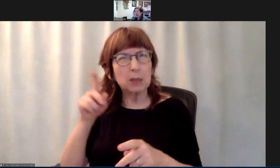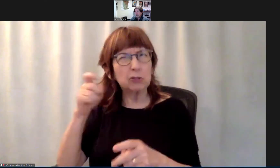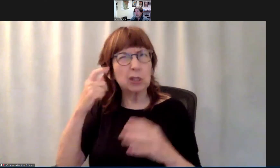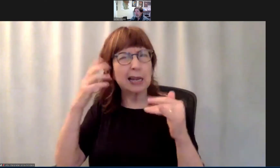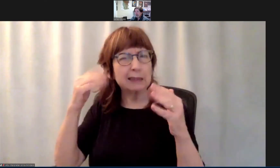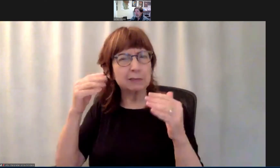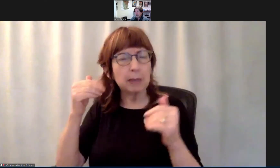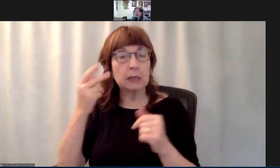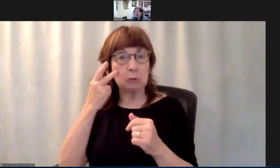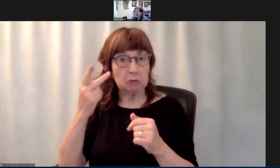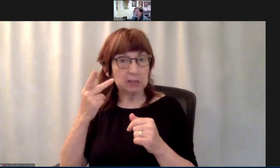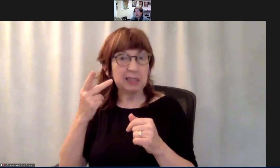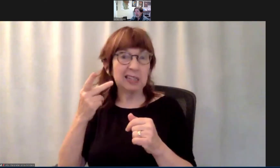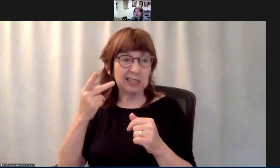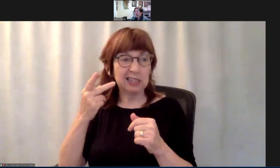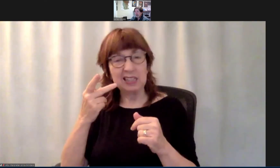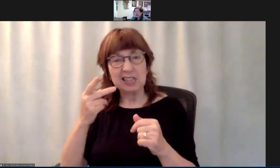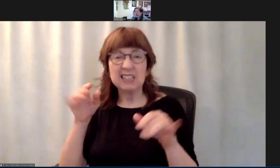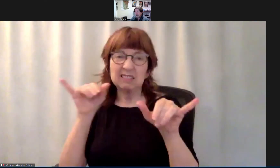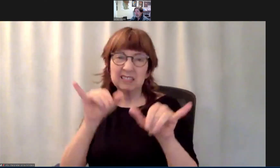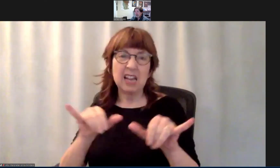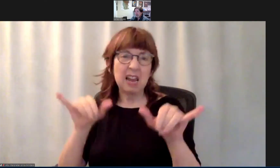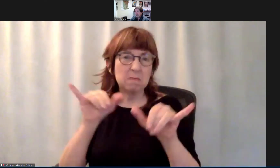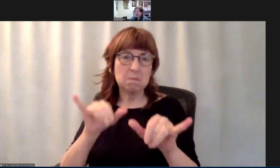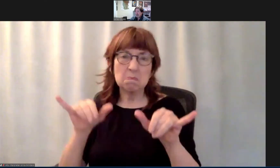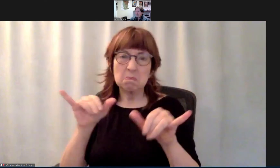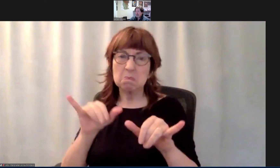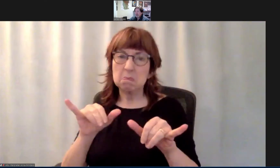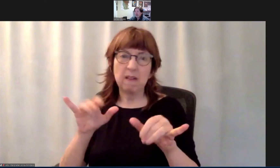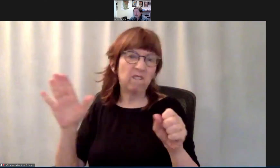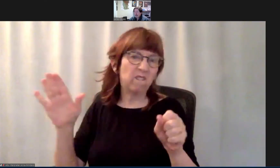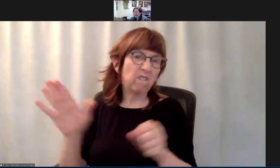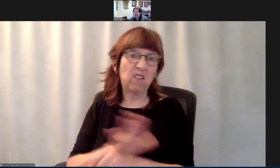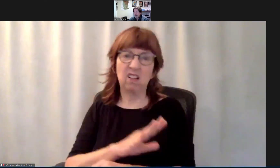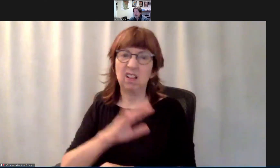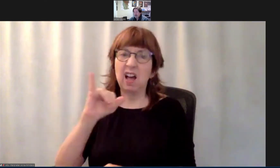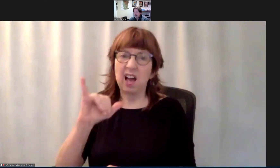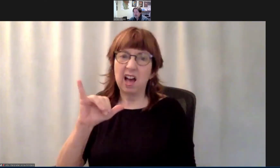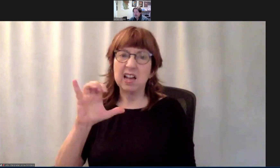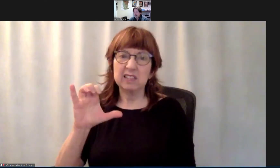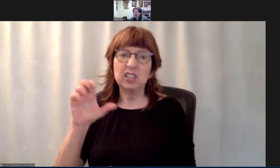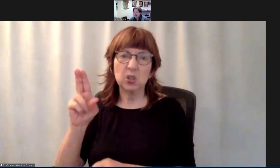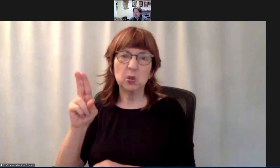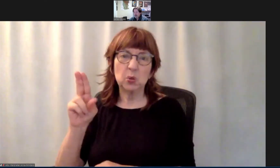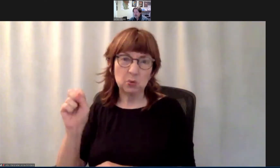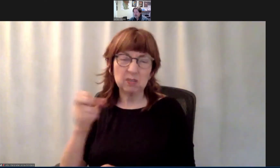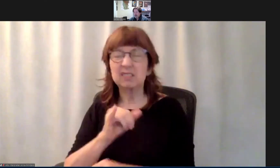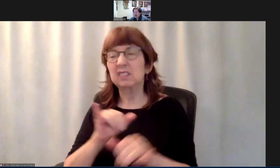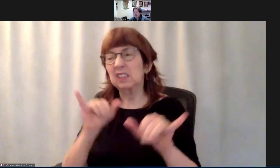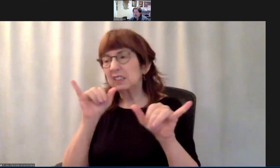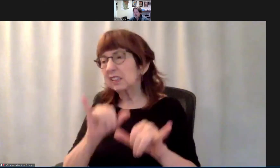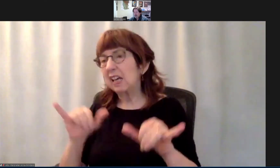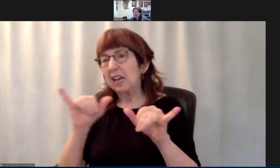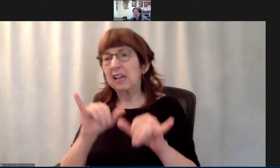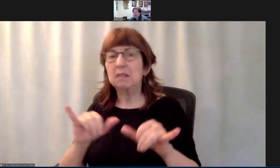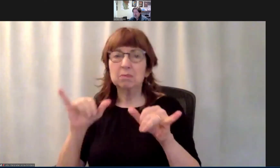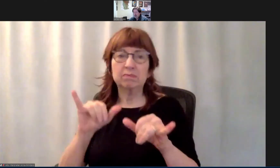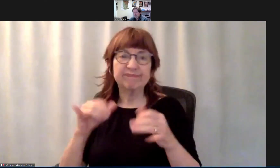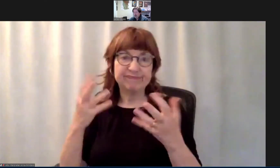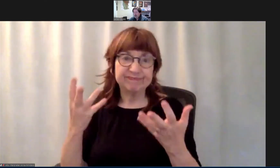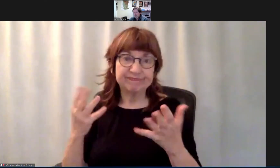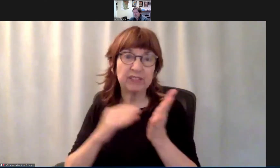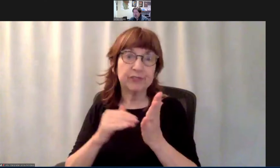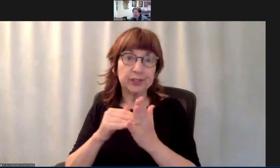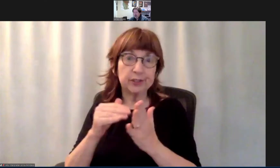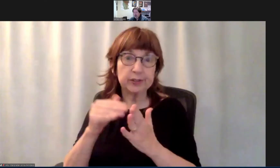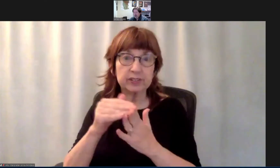to see sort of these same full ICUs and potentially the same, the same